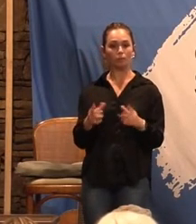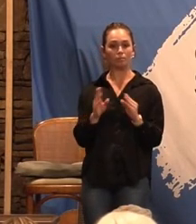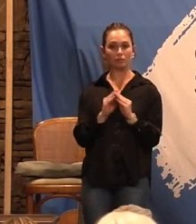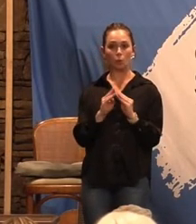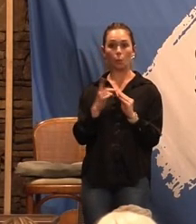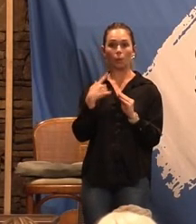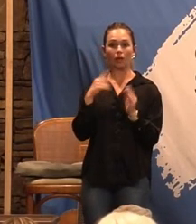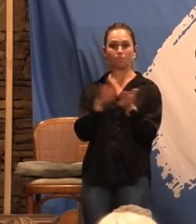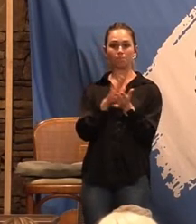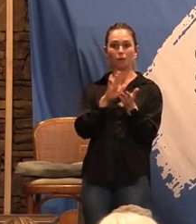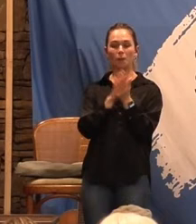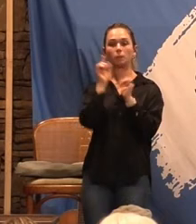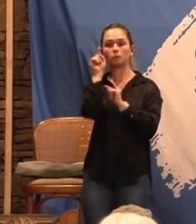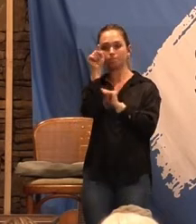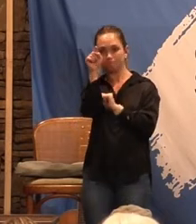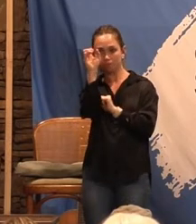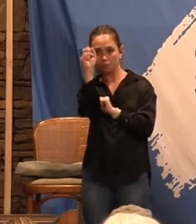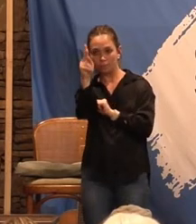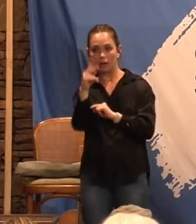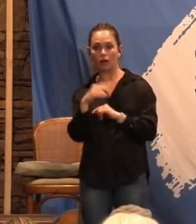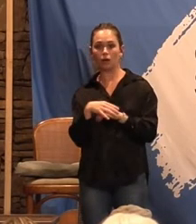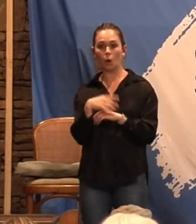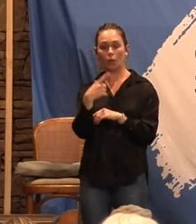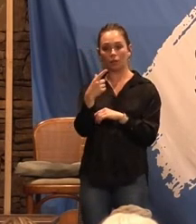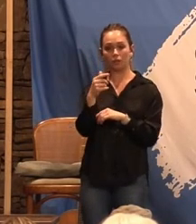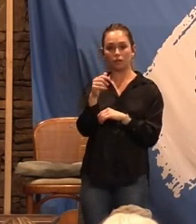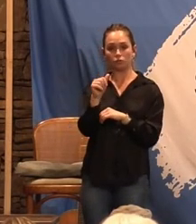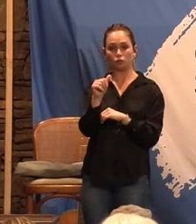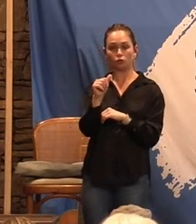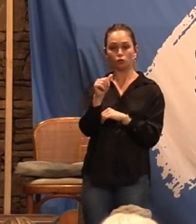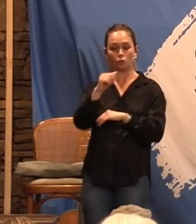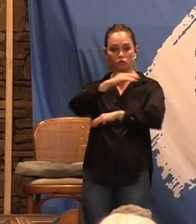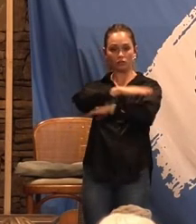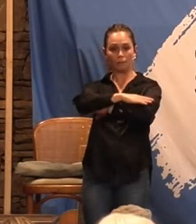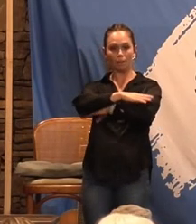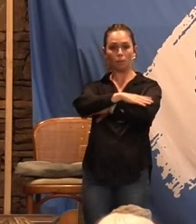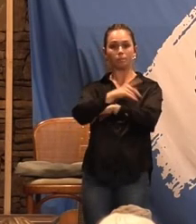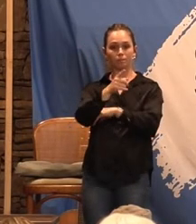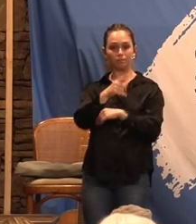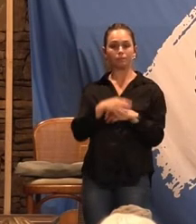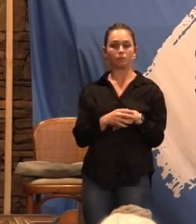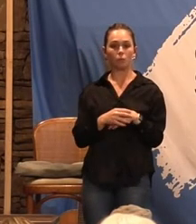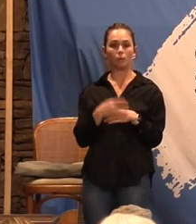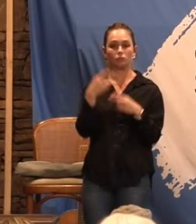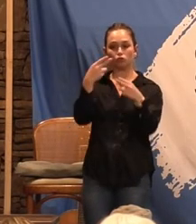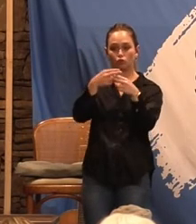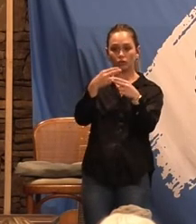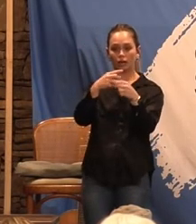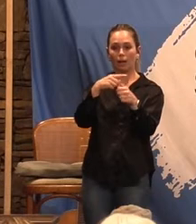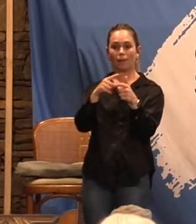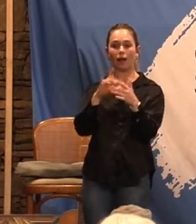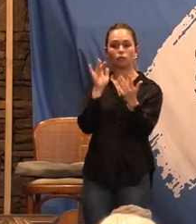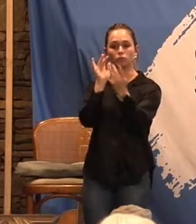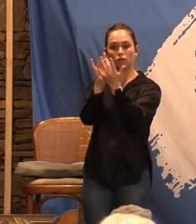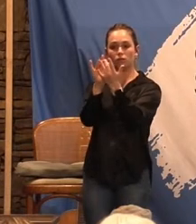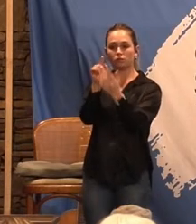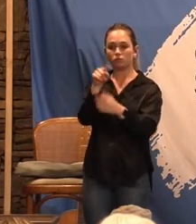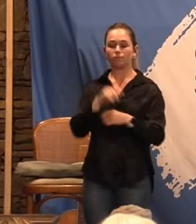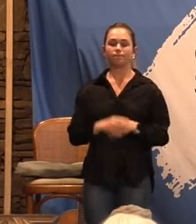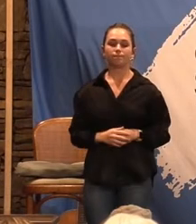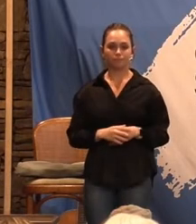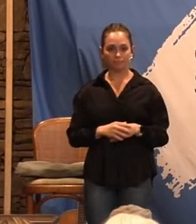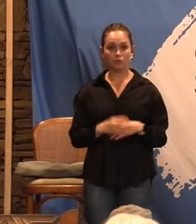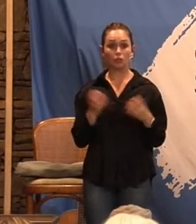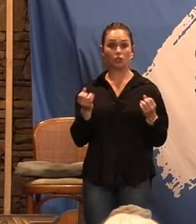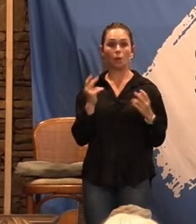we have got forms in the back on the Georgia Storytelling Network table. All we need is your name and a way to contact you.